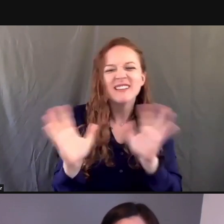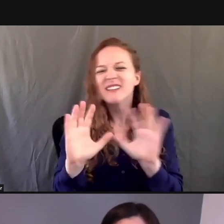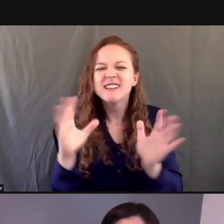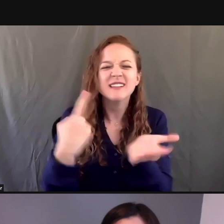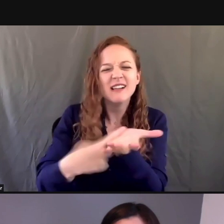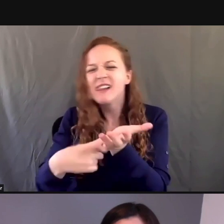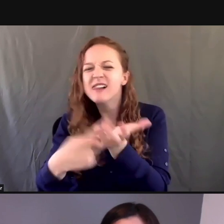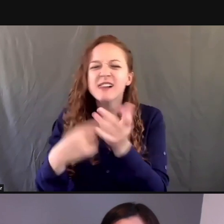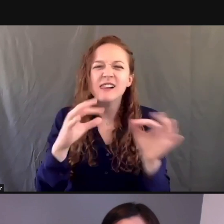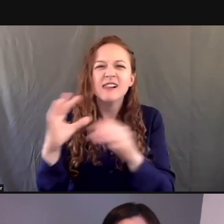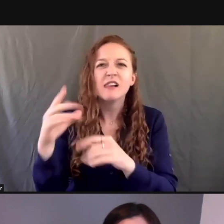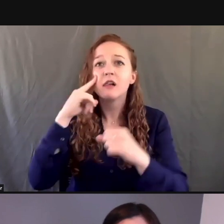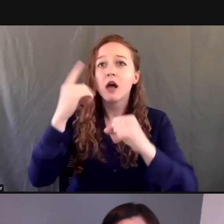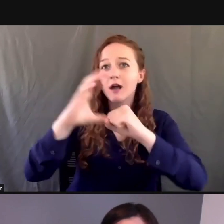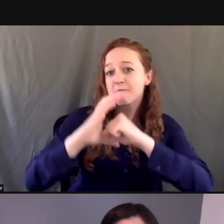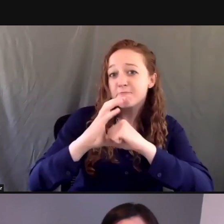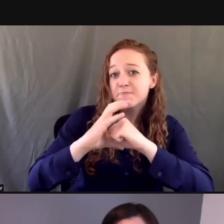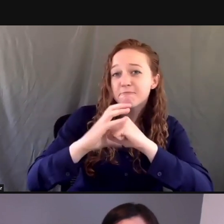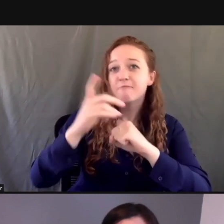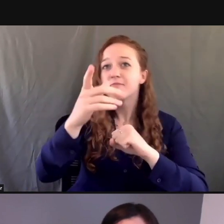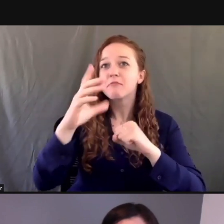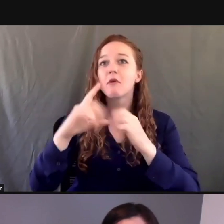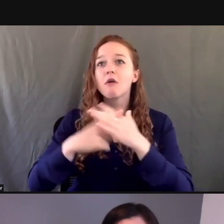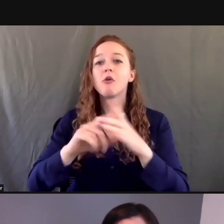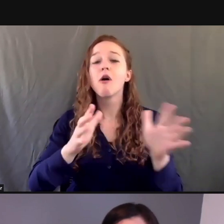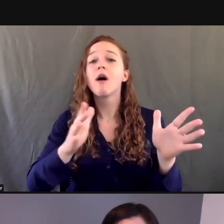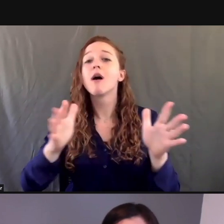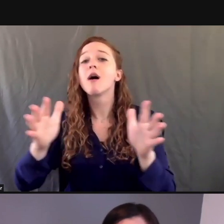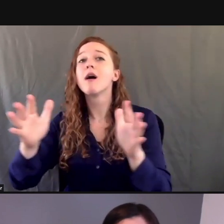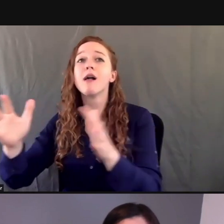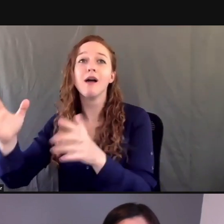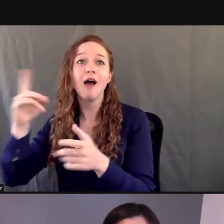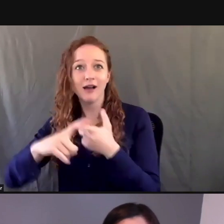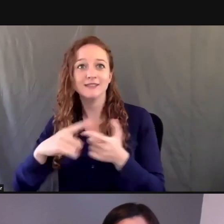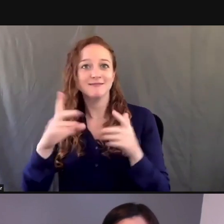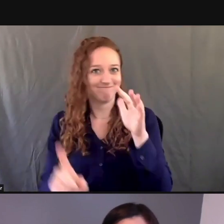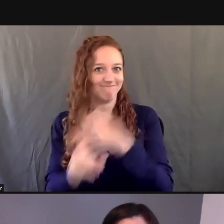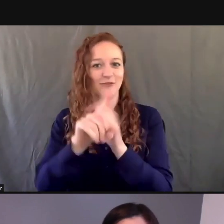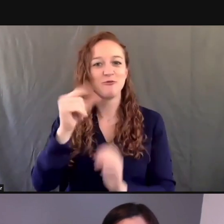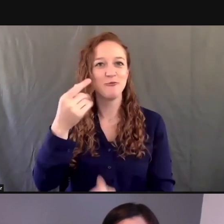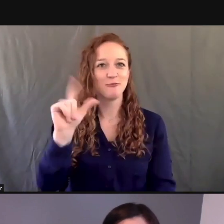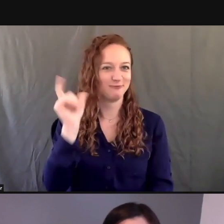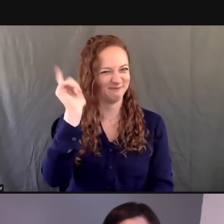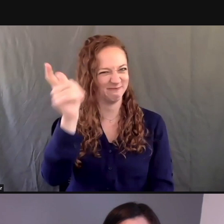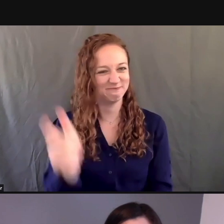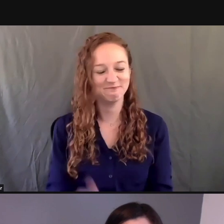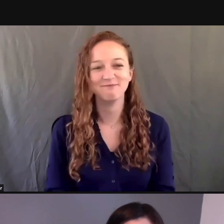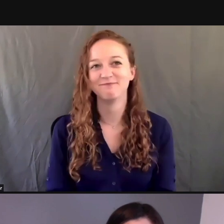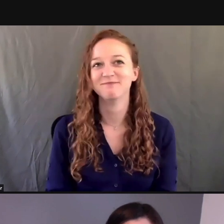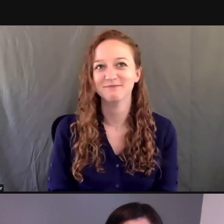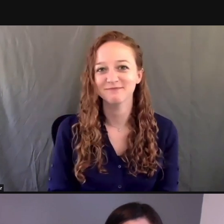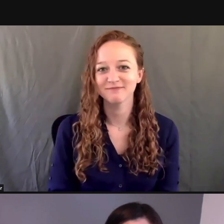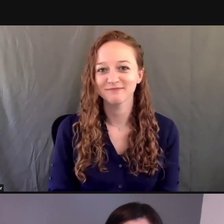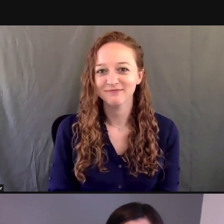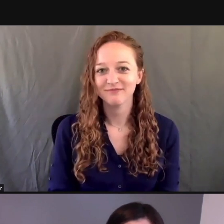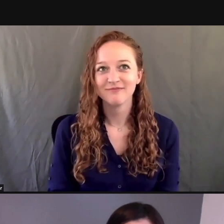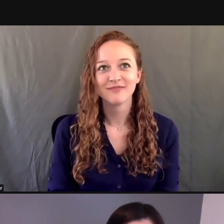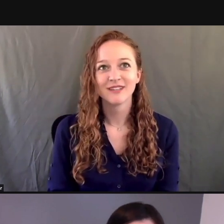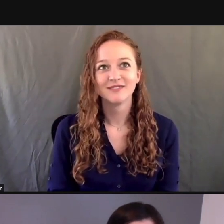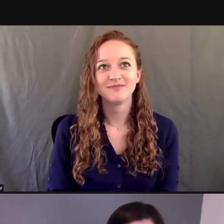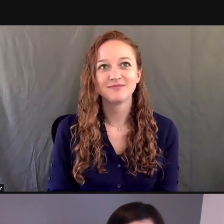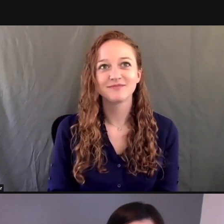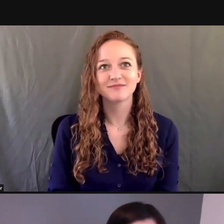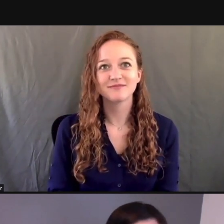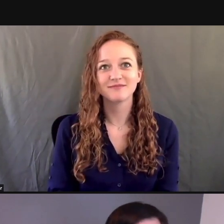is the basic foundation, it's also typically something it could blow up. It's explosive, as we all